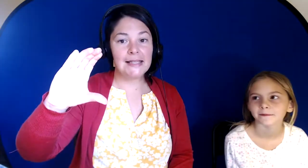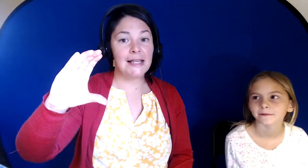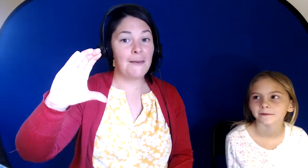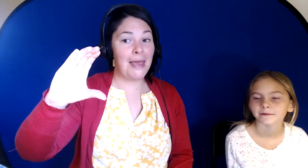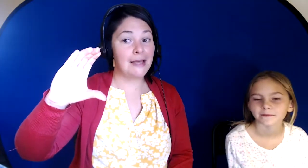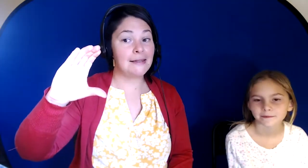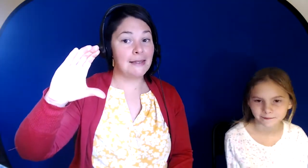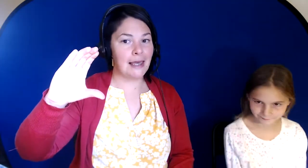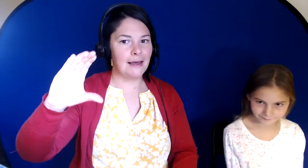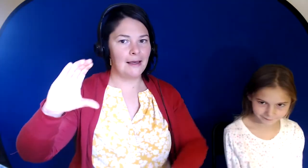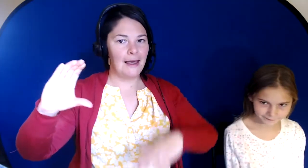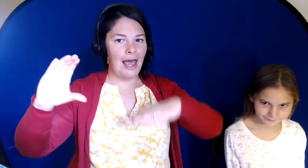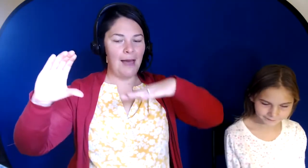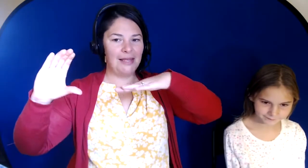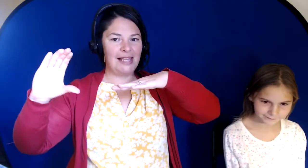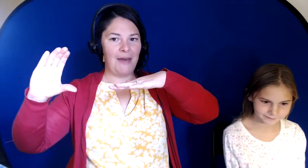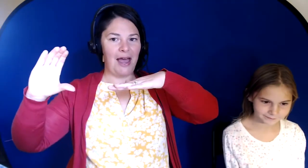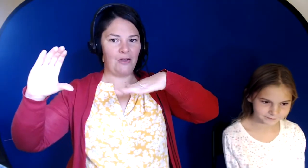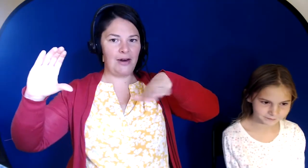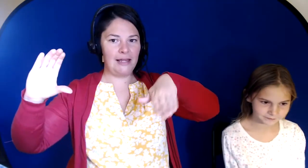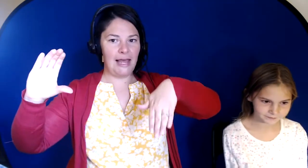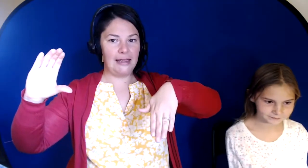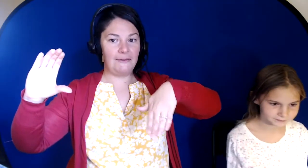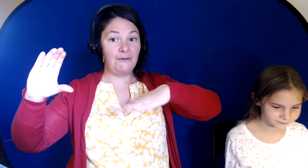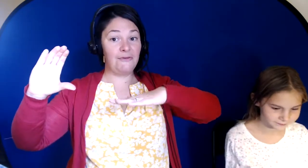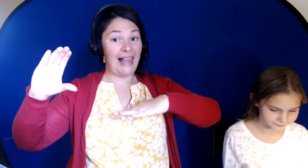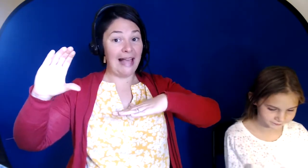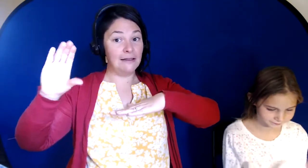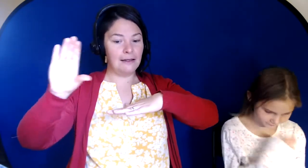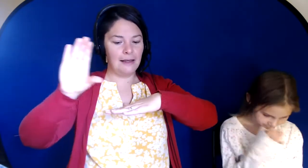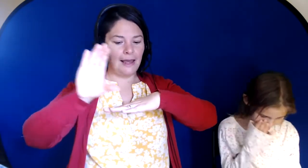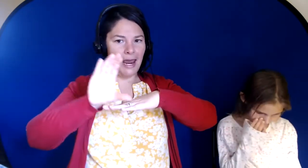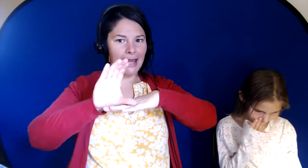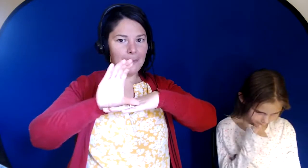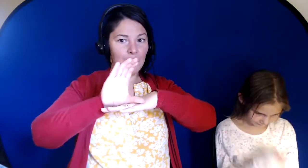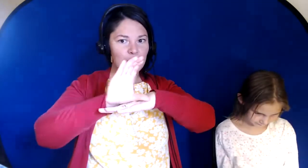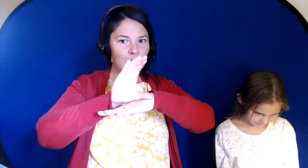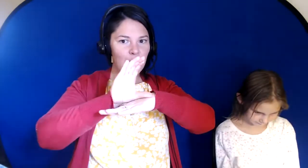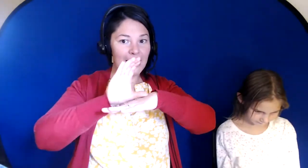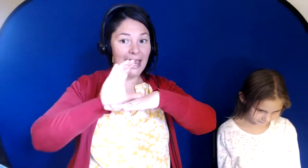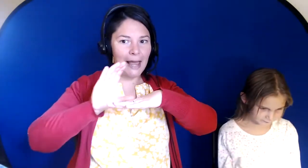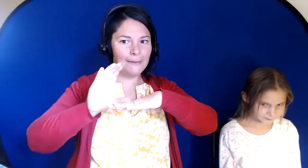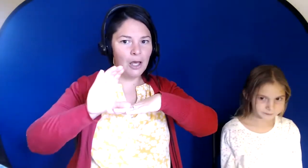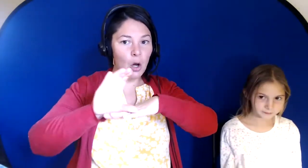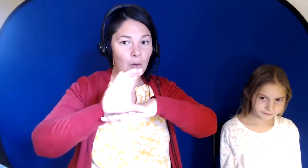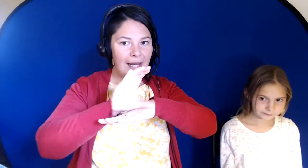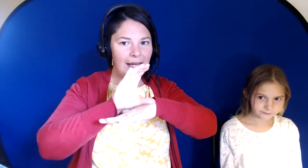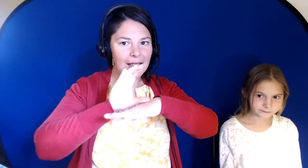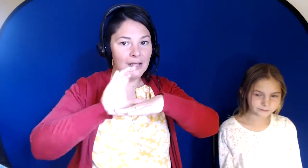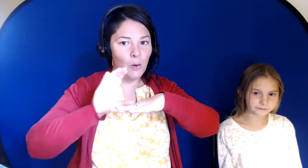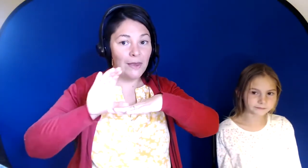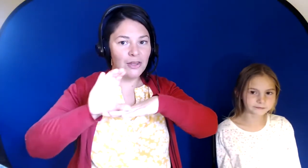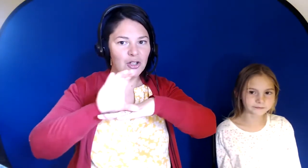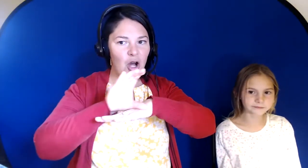make a C. I'm going to take my other hand and leave it flat, and I'm going to look like I'm coating it with chocolate